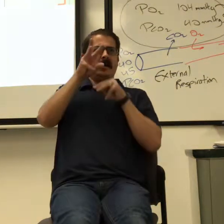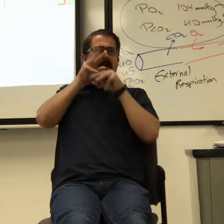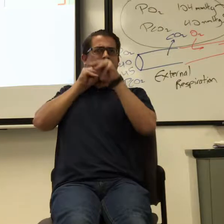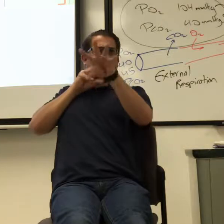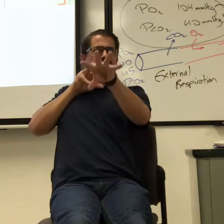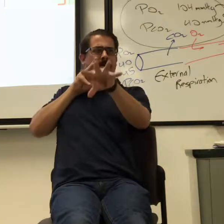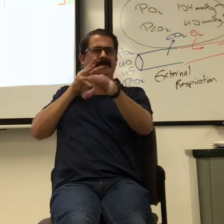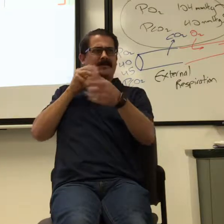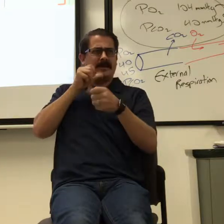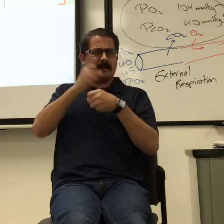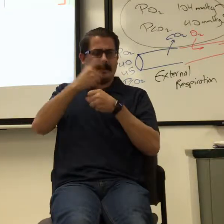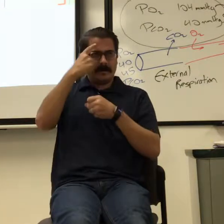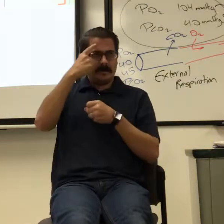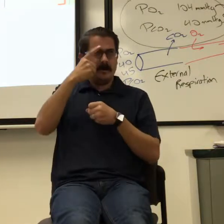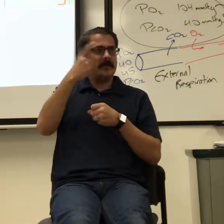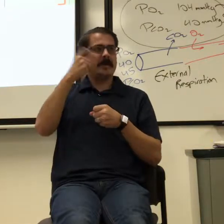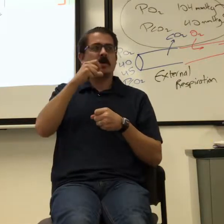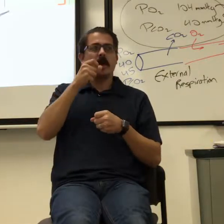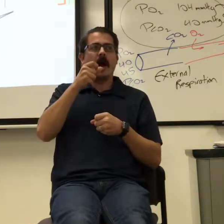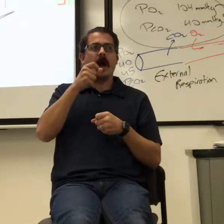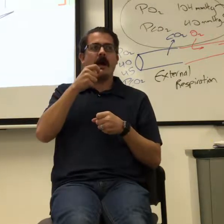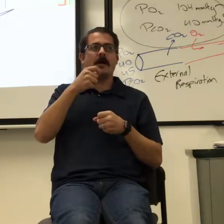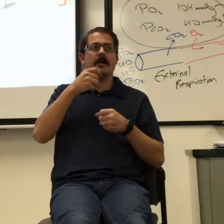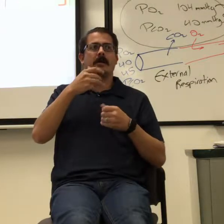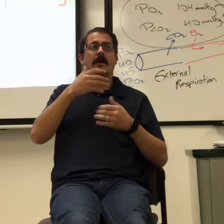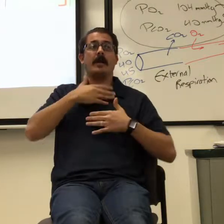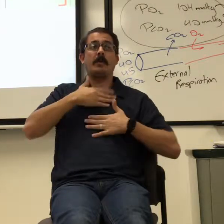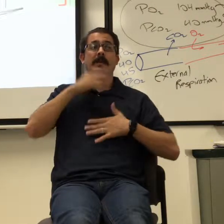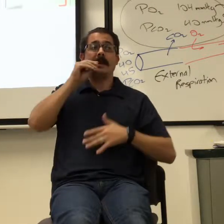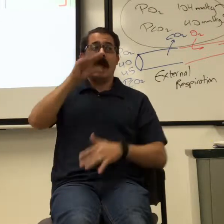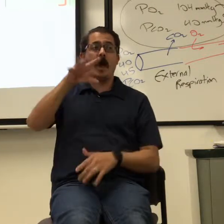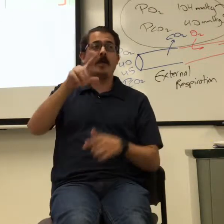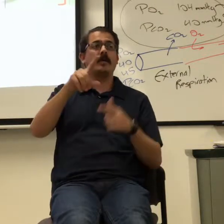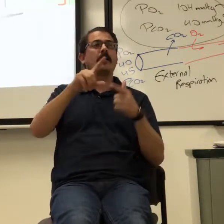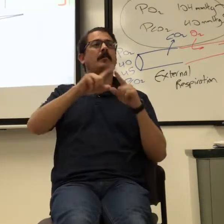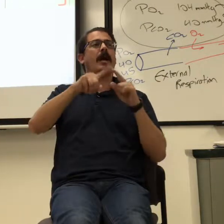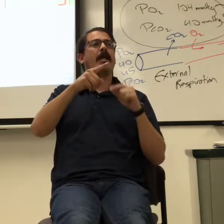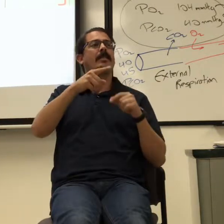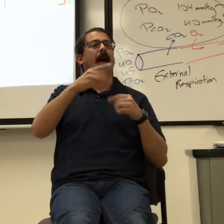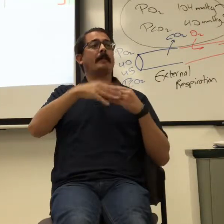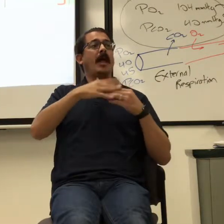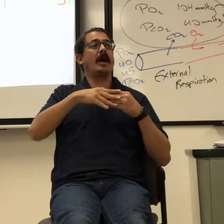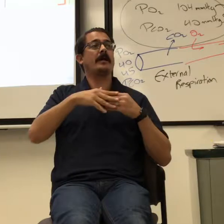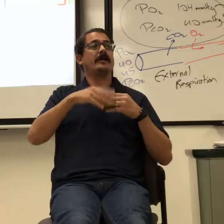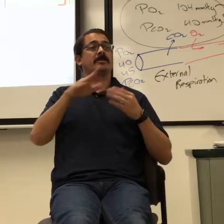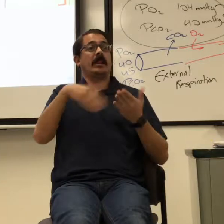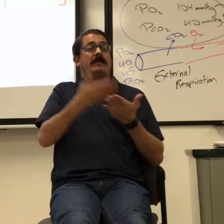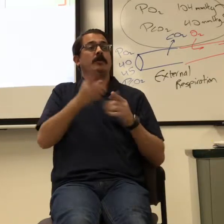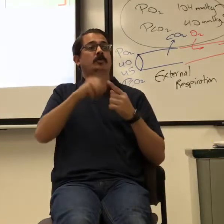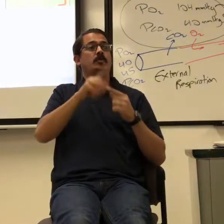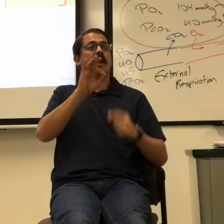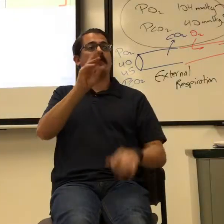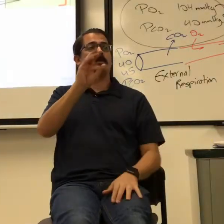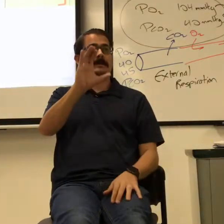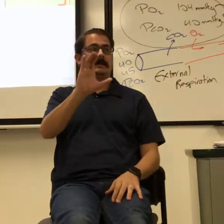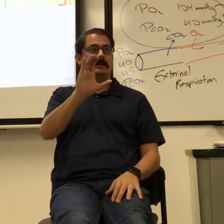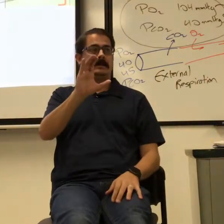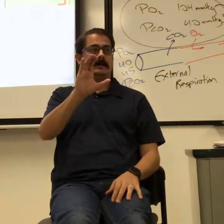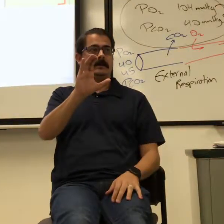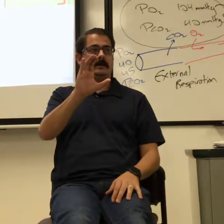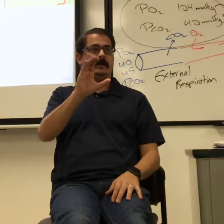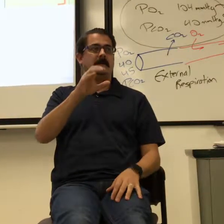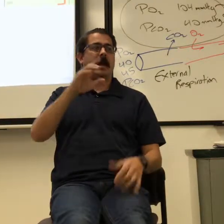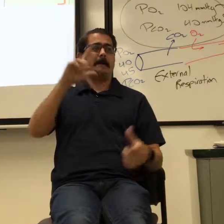Because you're not breathing it out, but the blood is dumping it into FRC. You're just breathing up and down up here, but this big